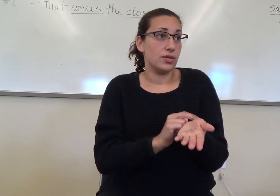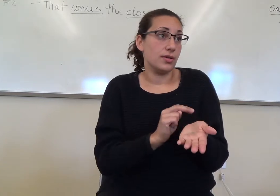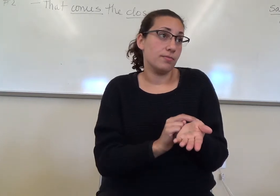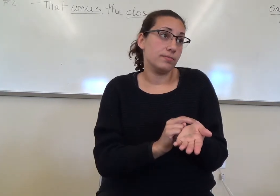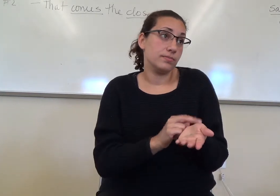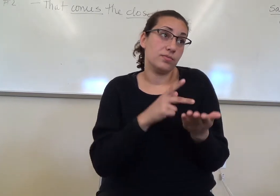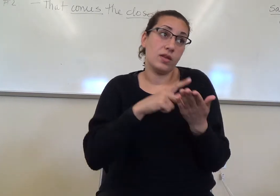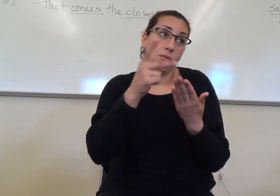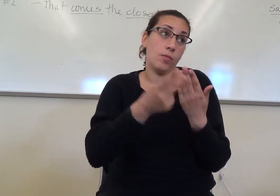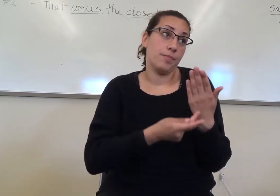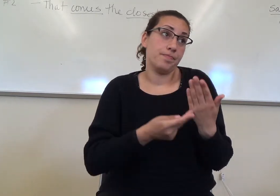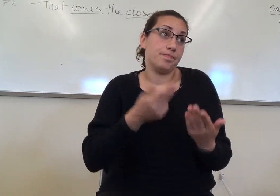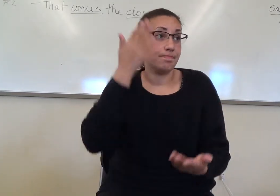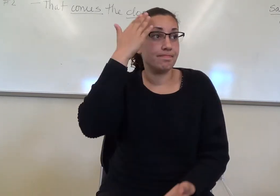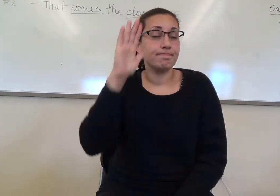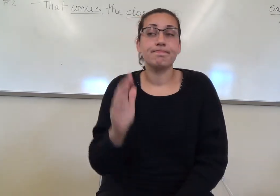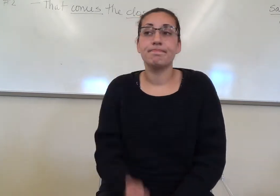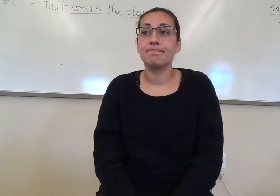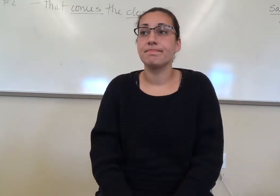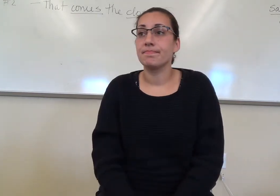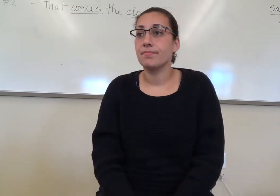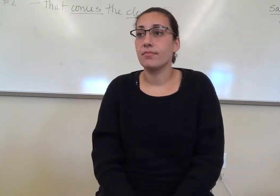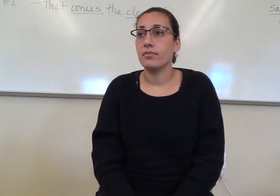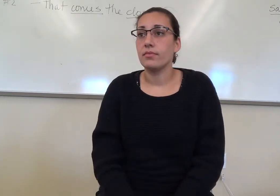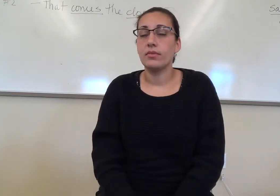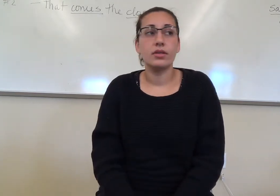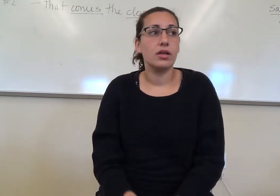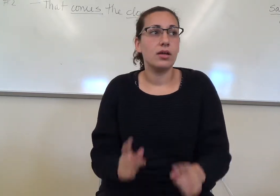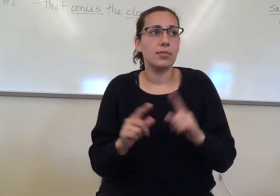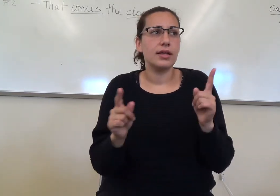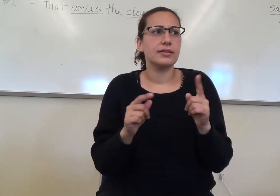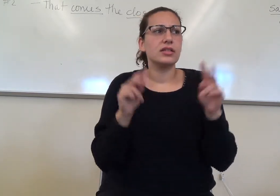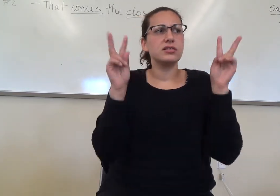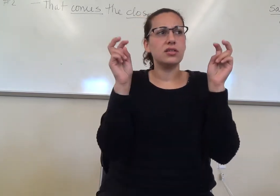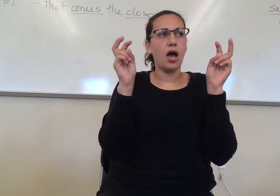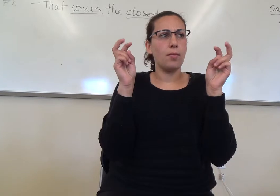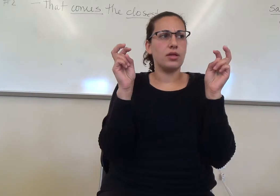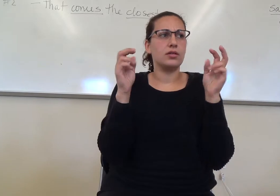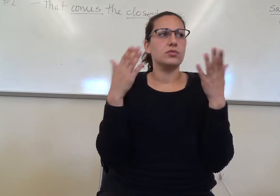textbook? Okay. So what's the topic?